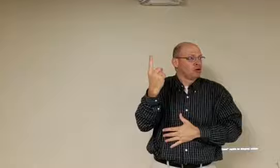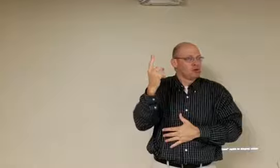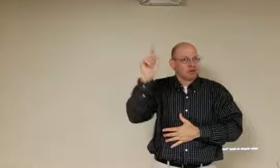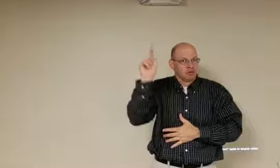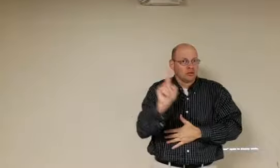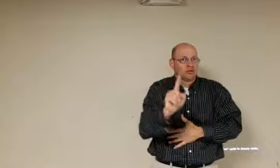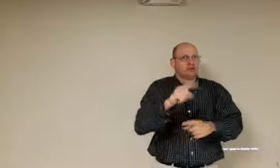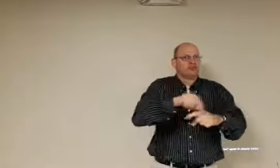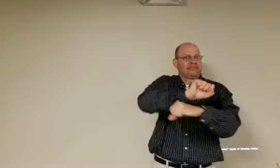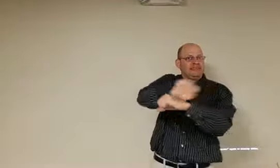silence.